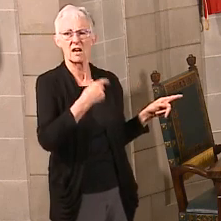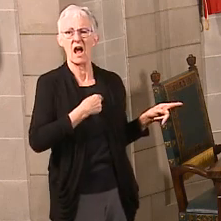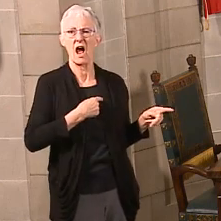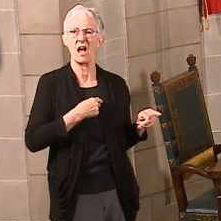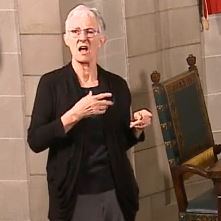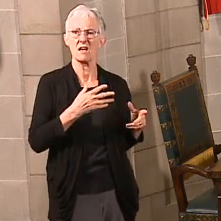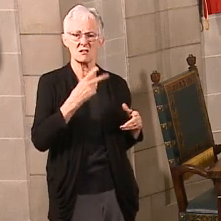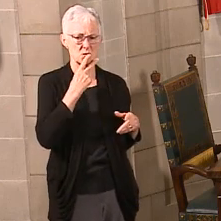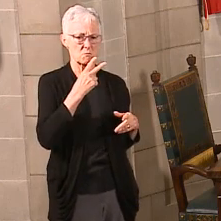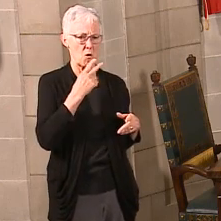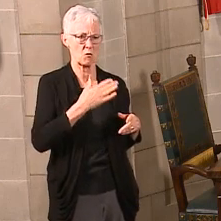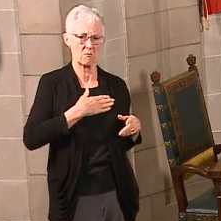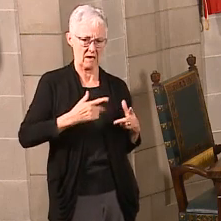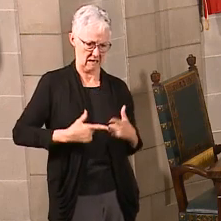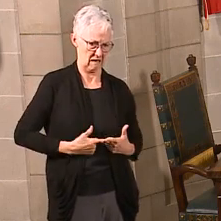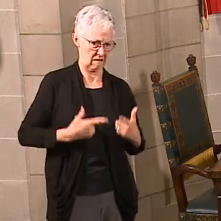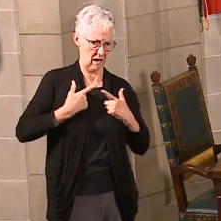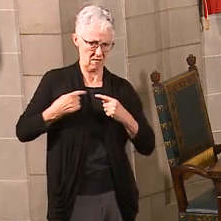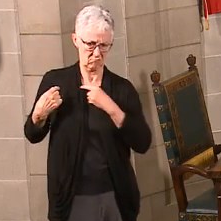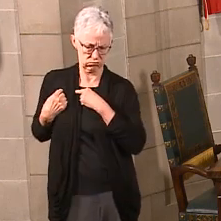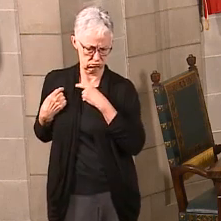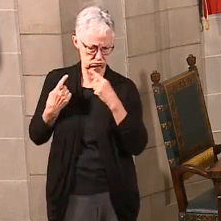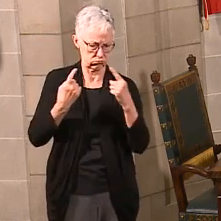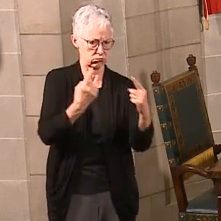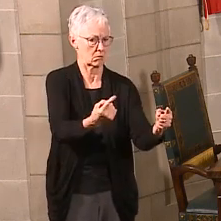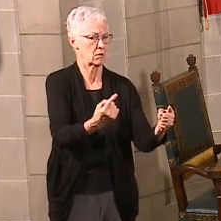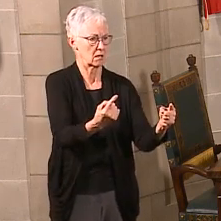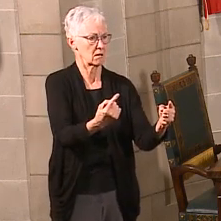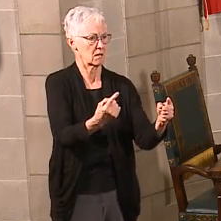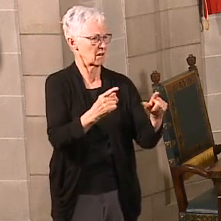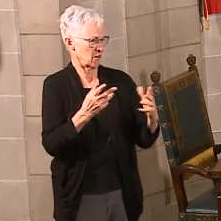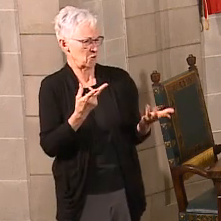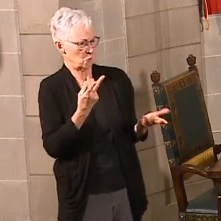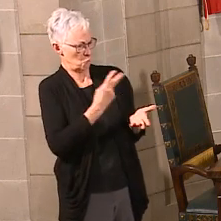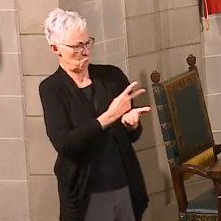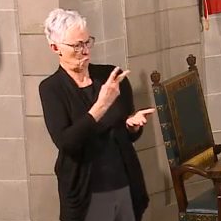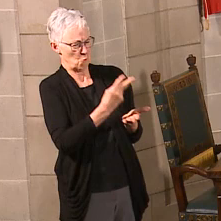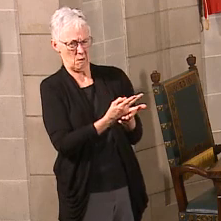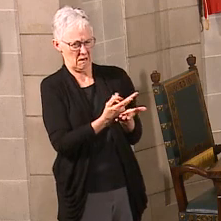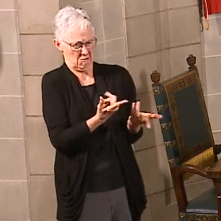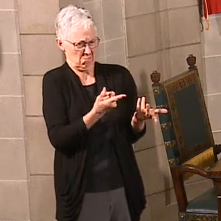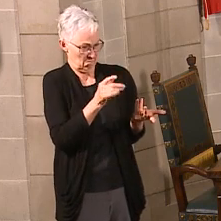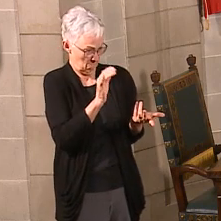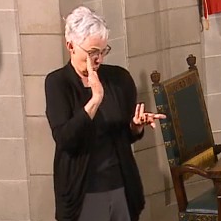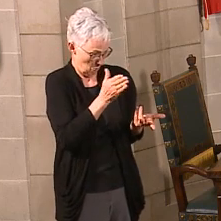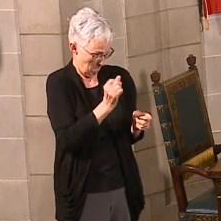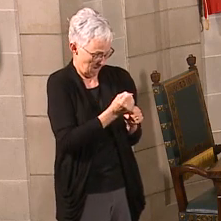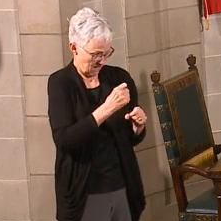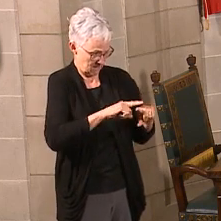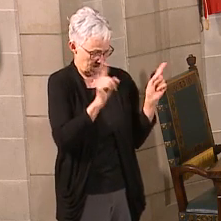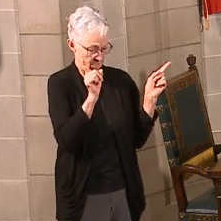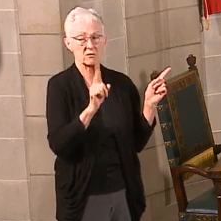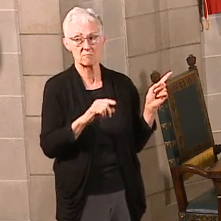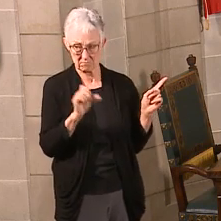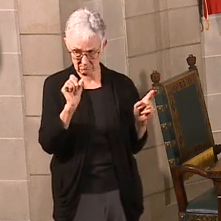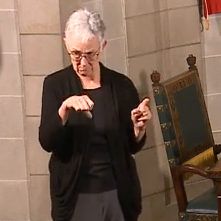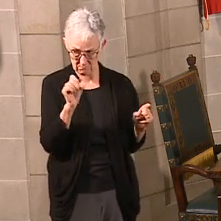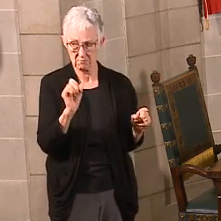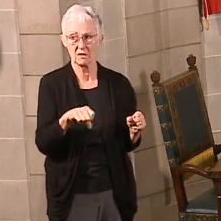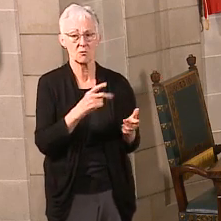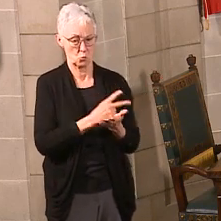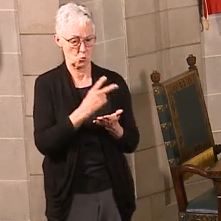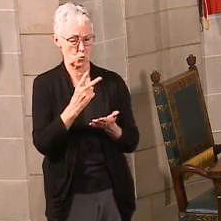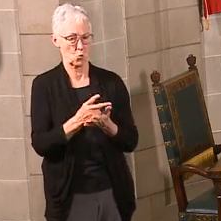what's 2 weeks gonna matter? But studies show that it does make a difference, just quitting 2 weeks before you have that surgery or get that